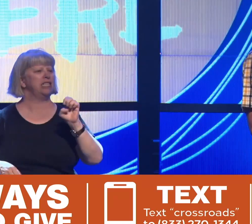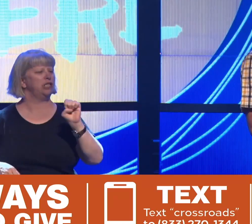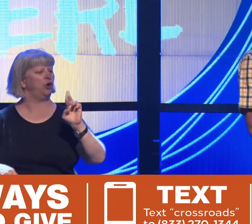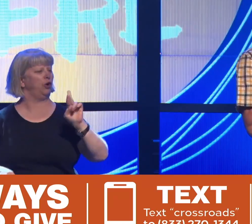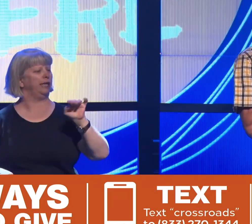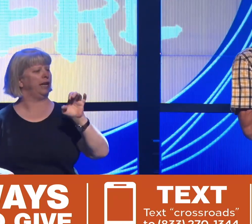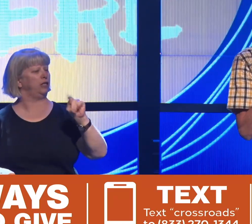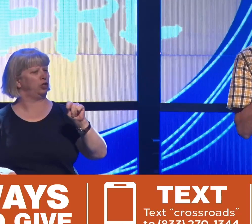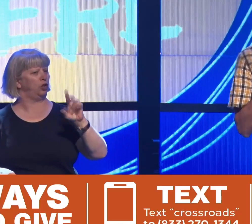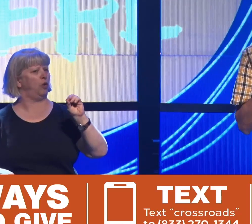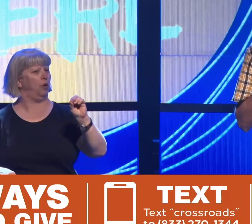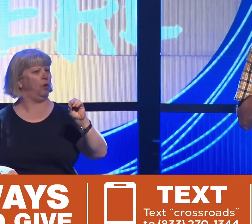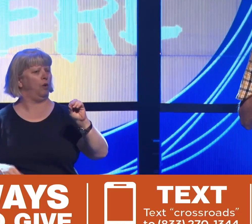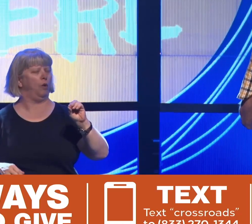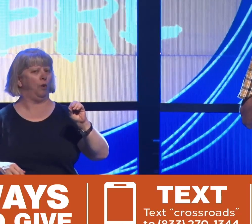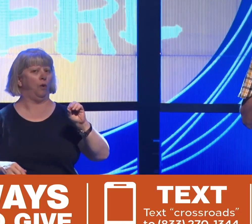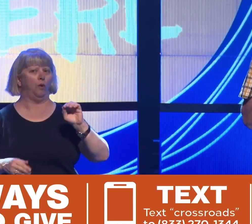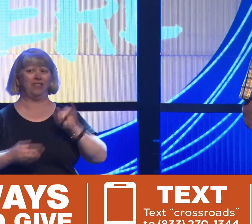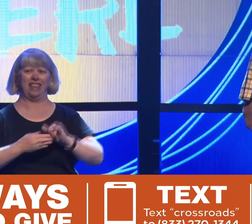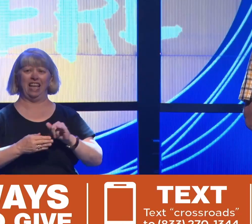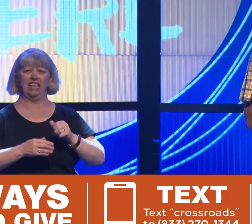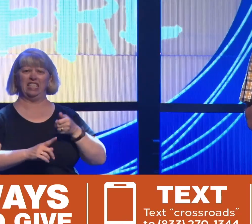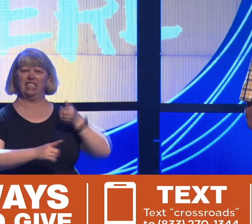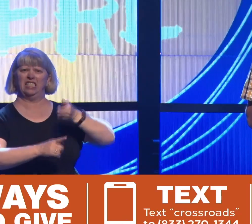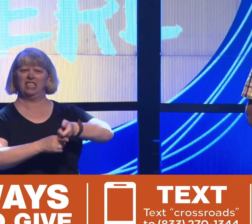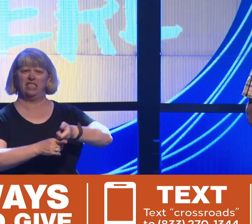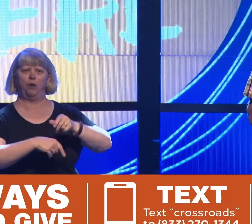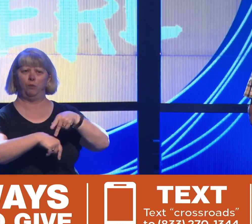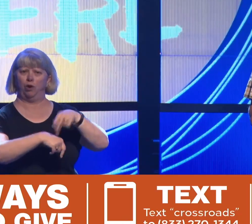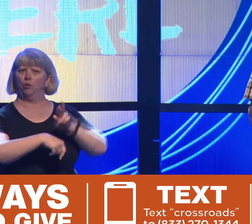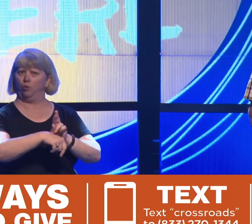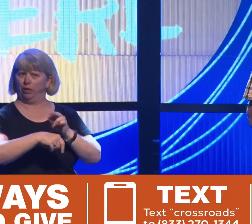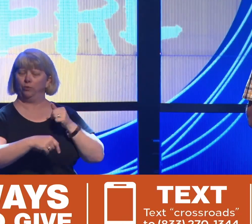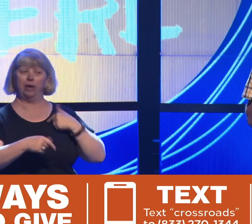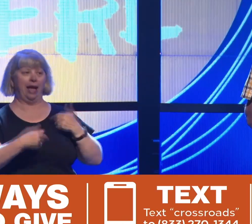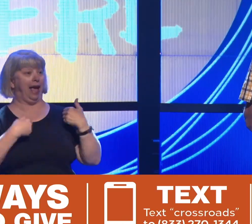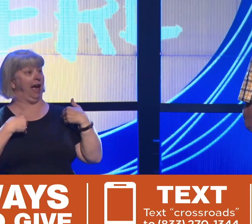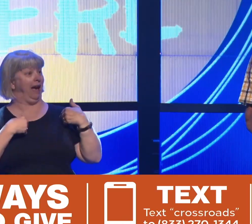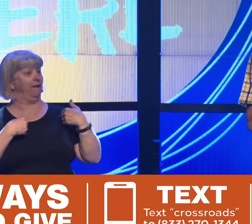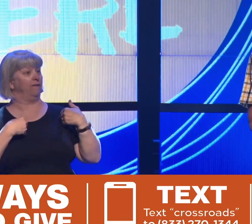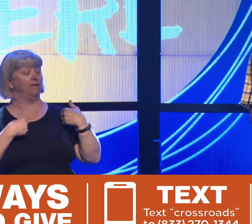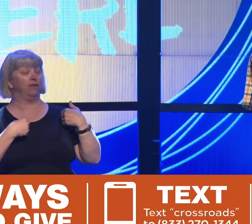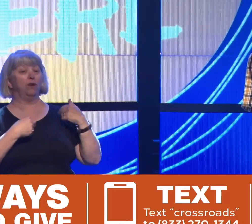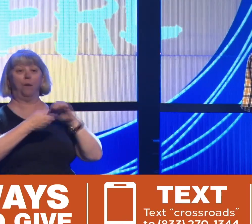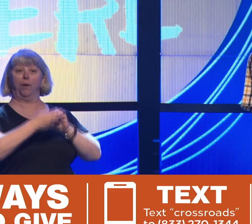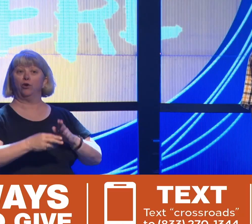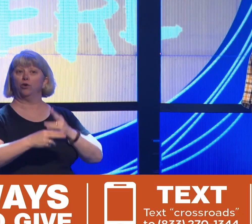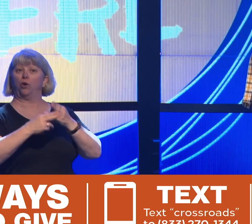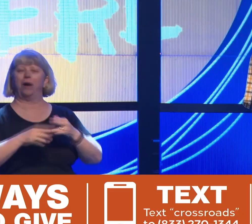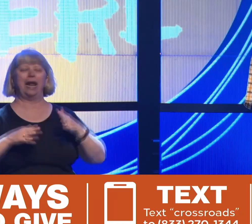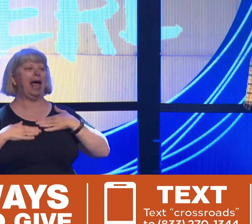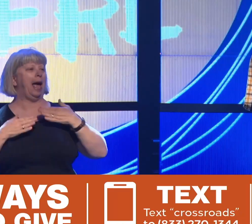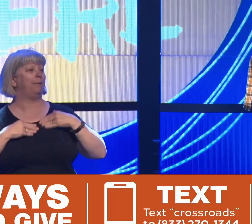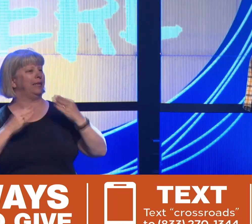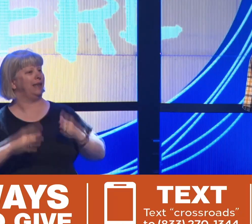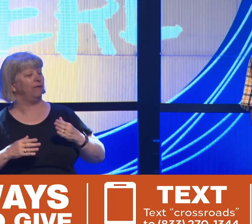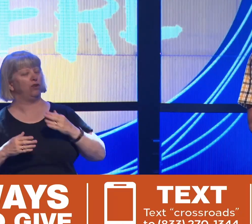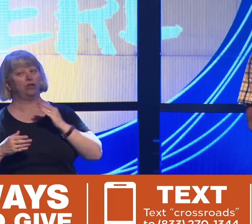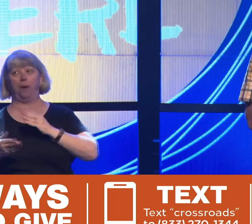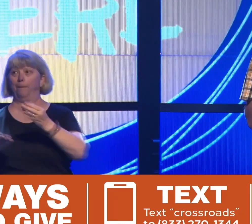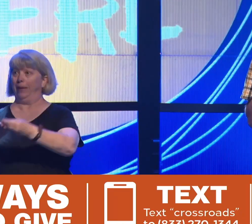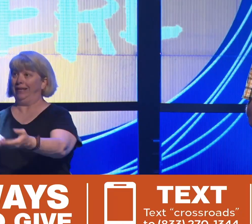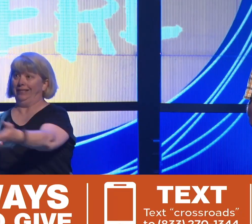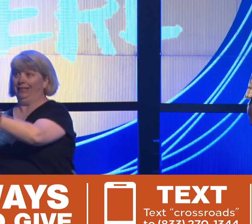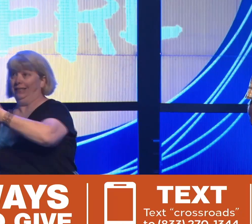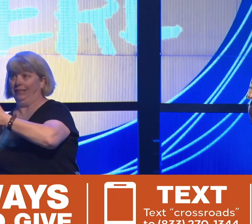hit Puerto Rico this last week, we have a partner in Puerto Rico called the Happy Givers. And some of our money that was given to Partners in